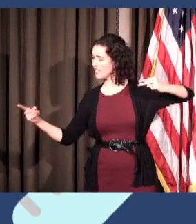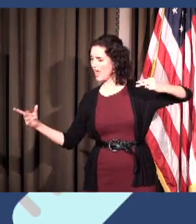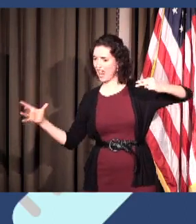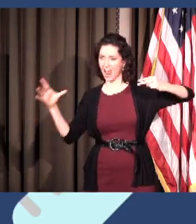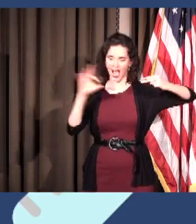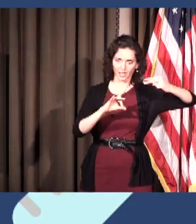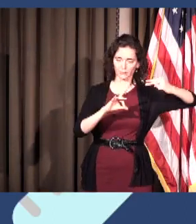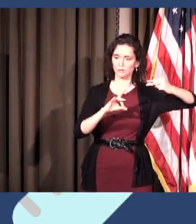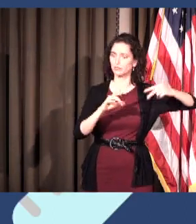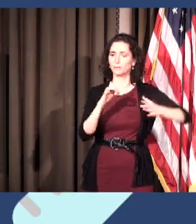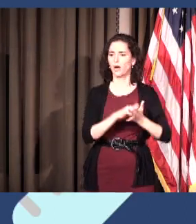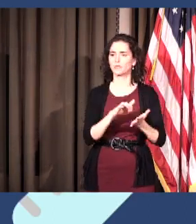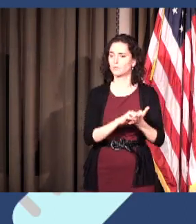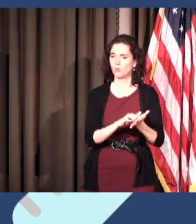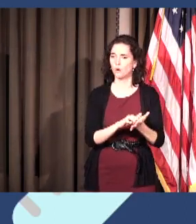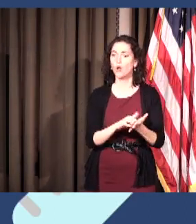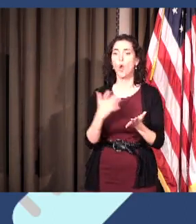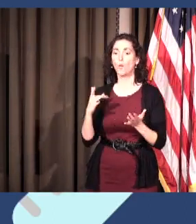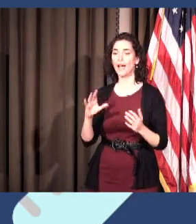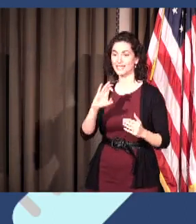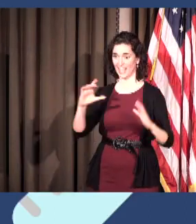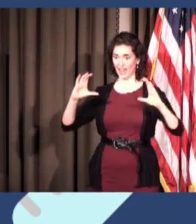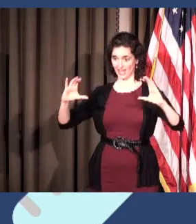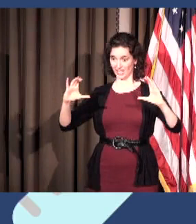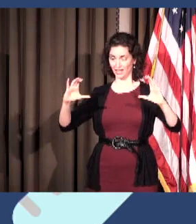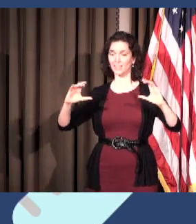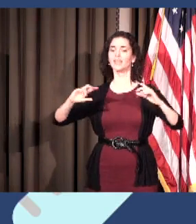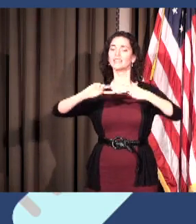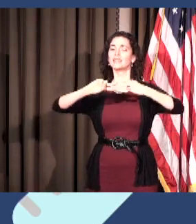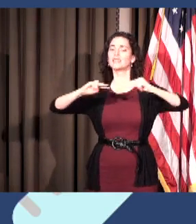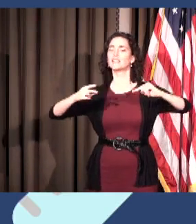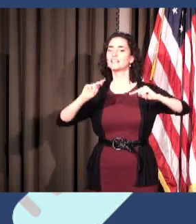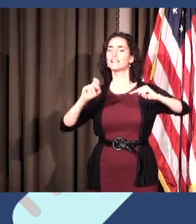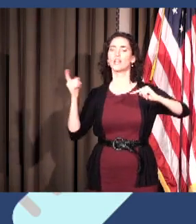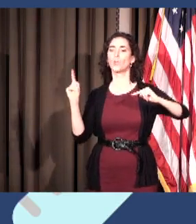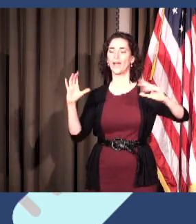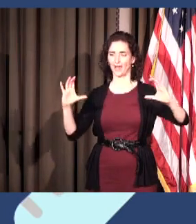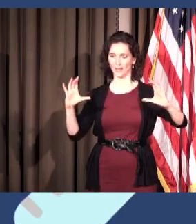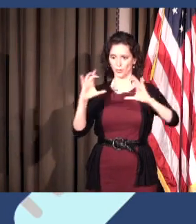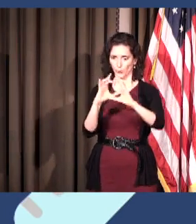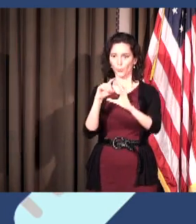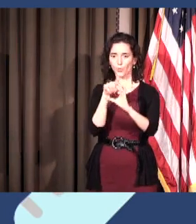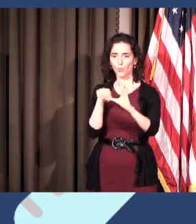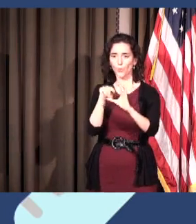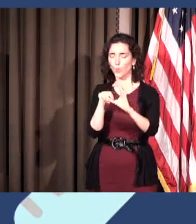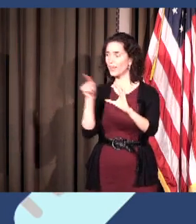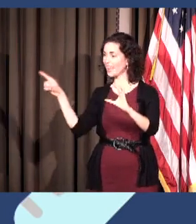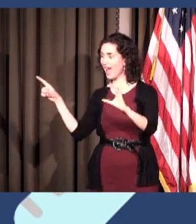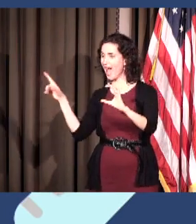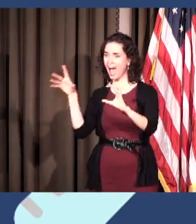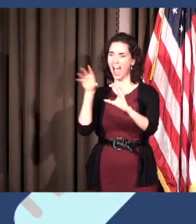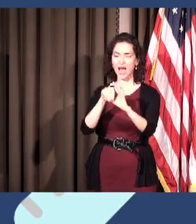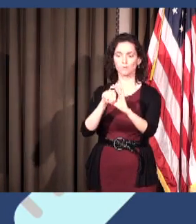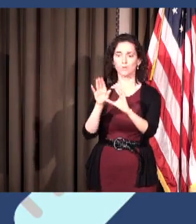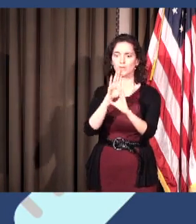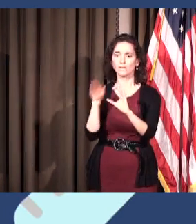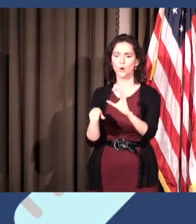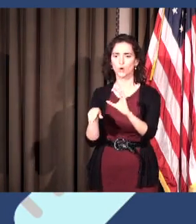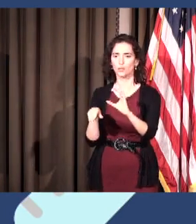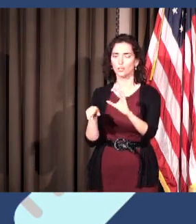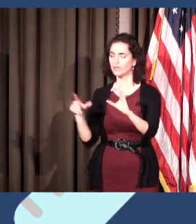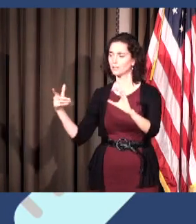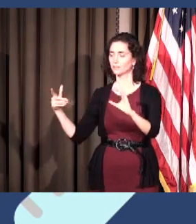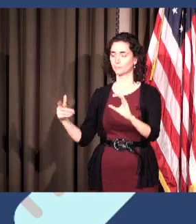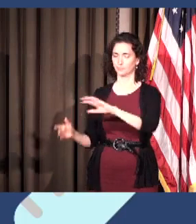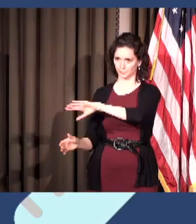of the cell. That's one of the reasons why it's such an extremely safe virus. And the last myth that I'll talk about has to do particularly